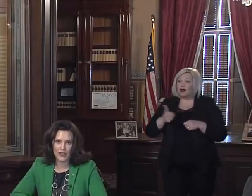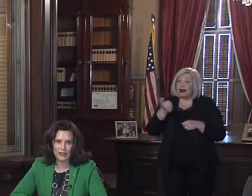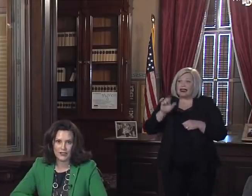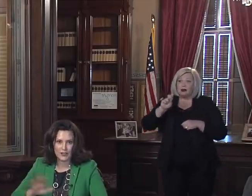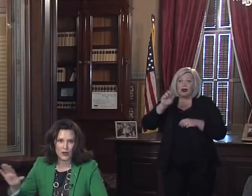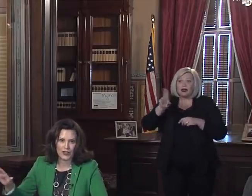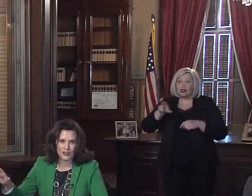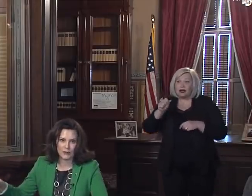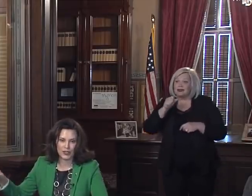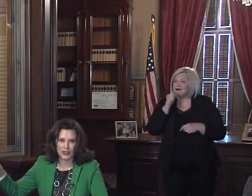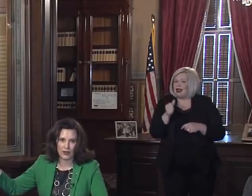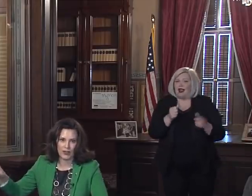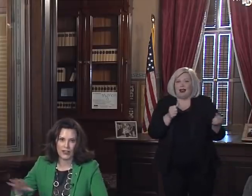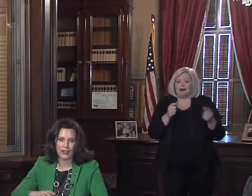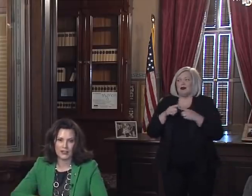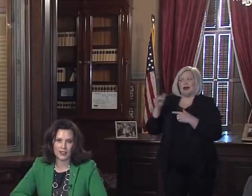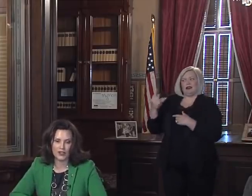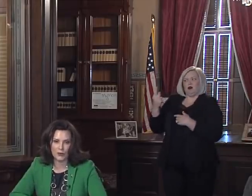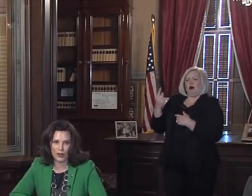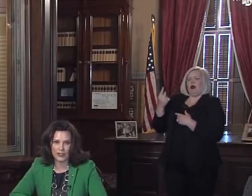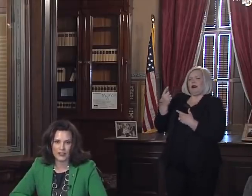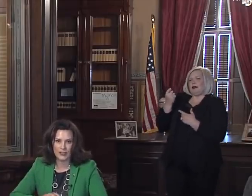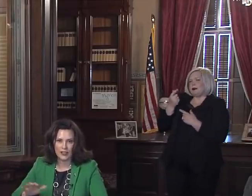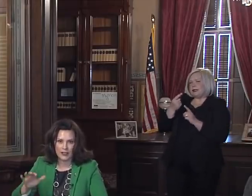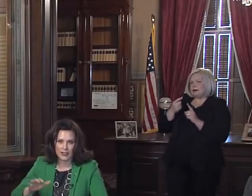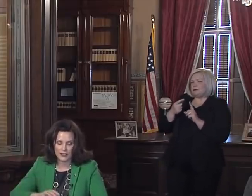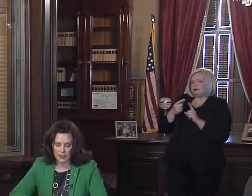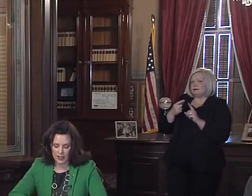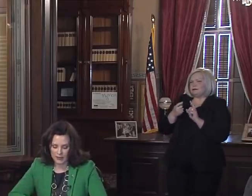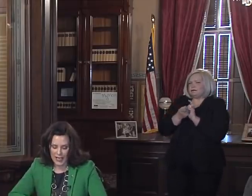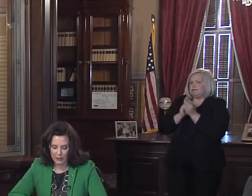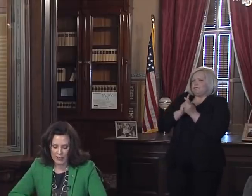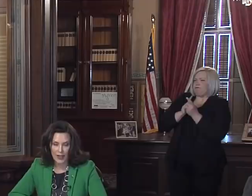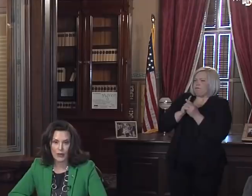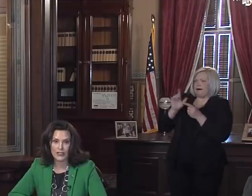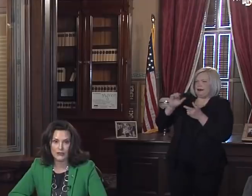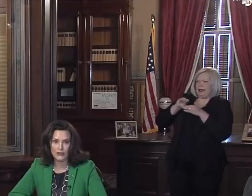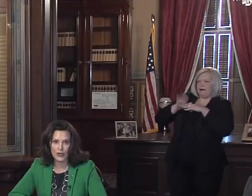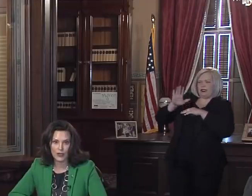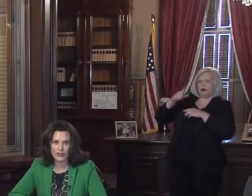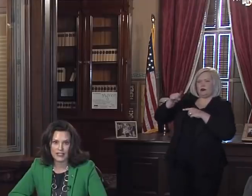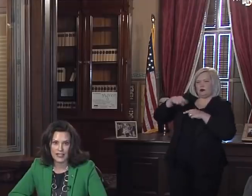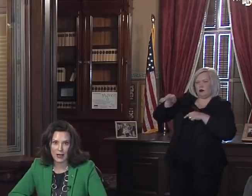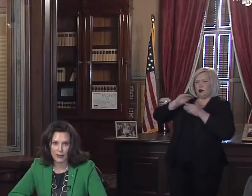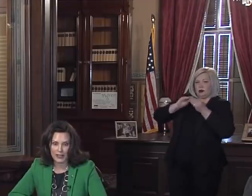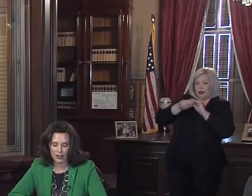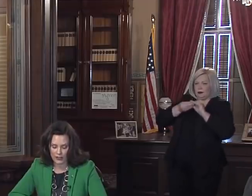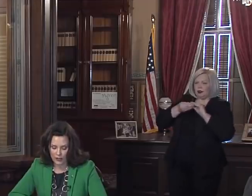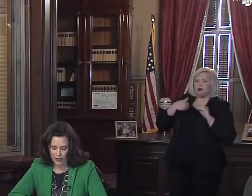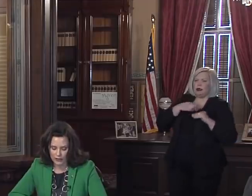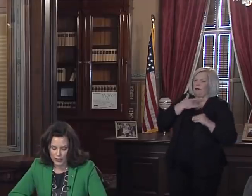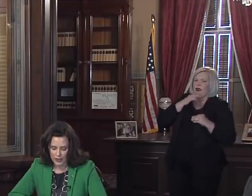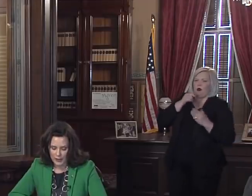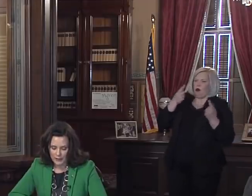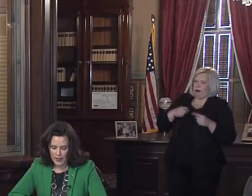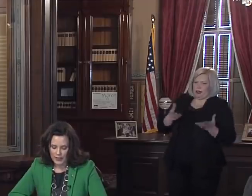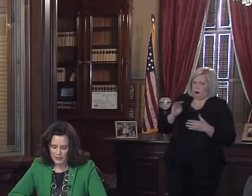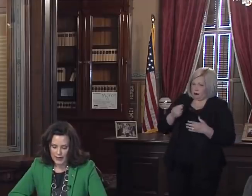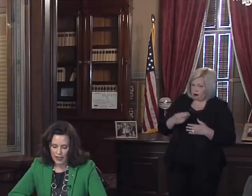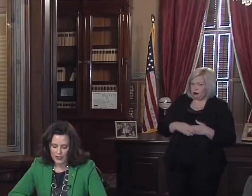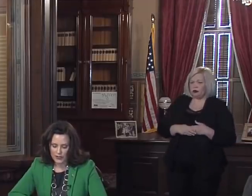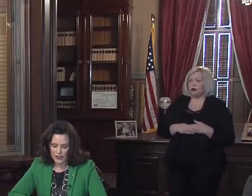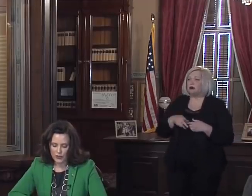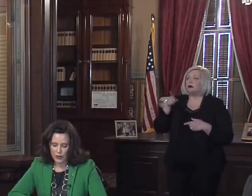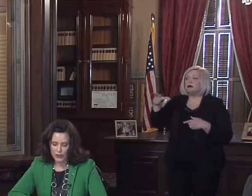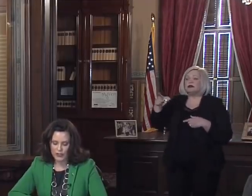country. So that's one assumption that we think is contributing to this timeline that we don't see happening here on the ground. This